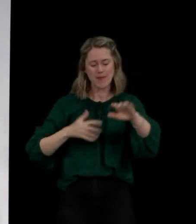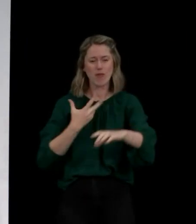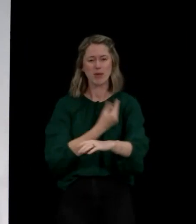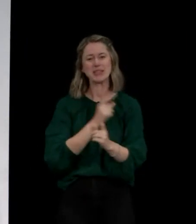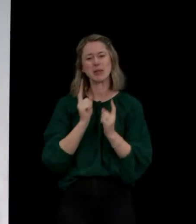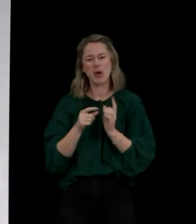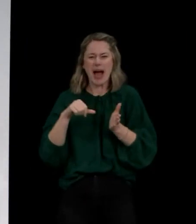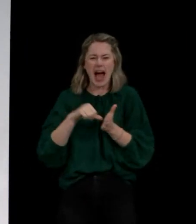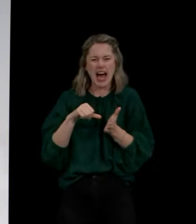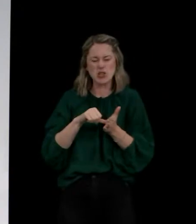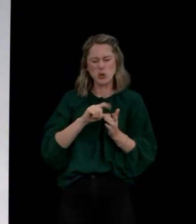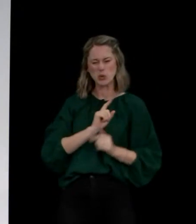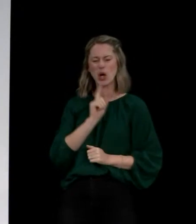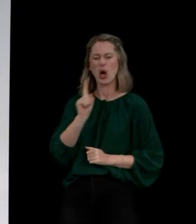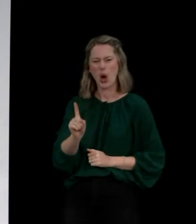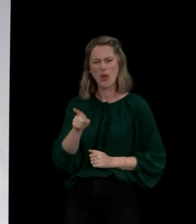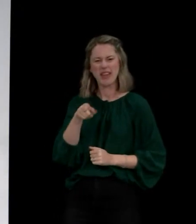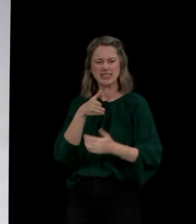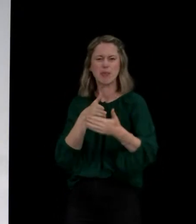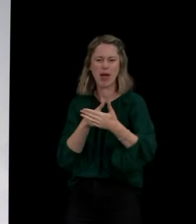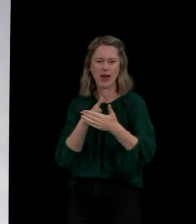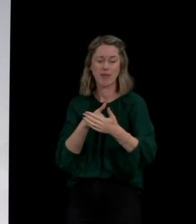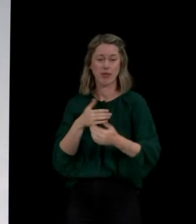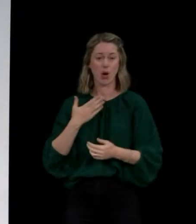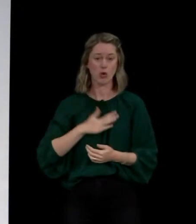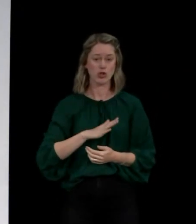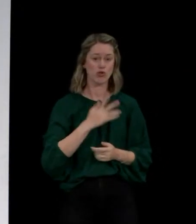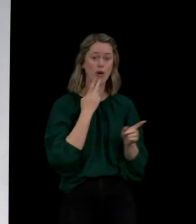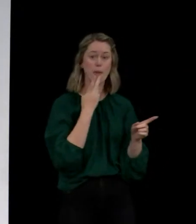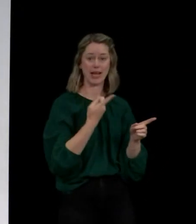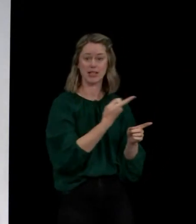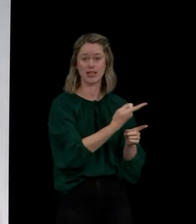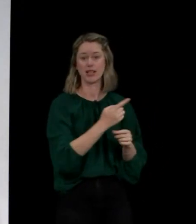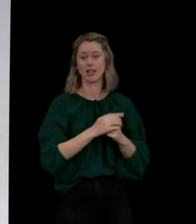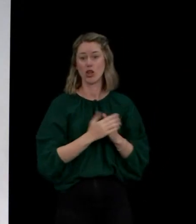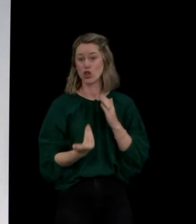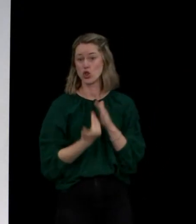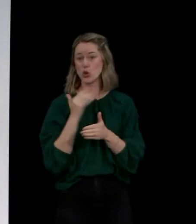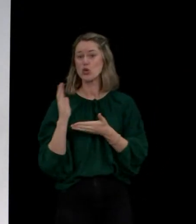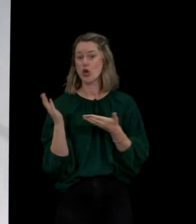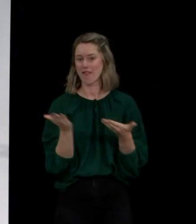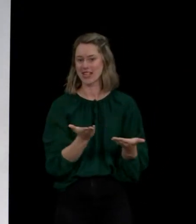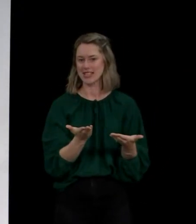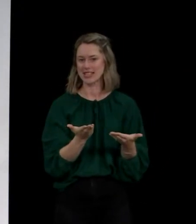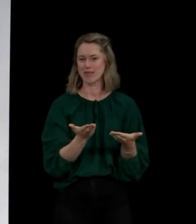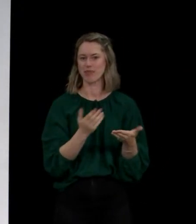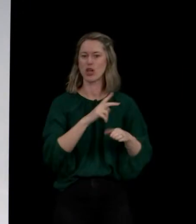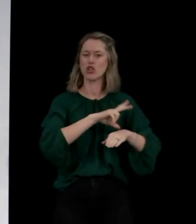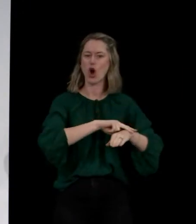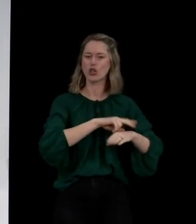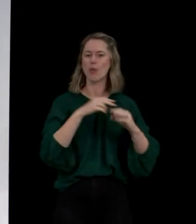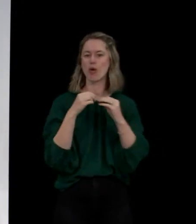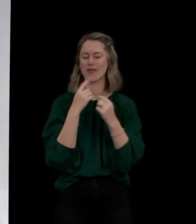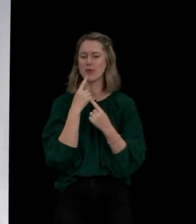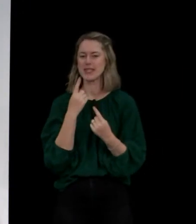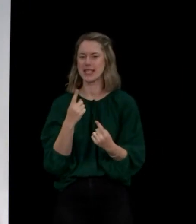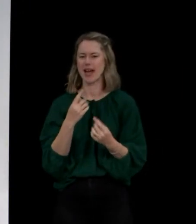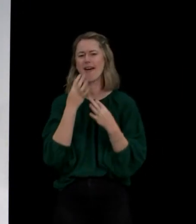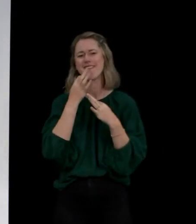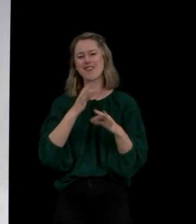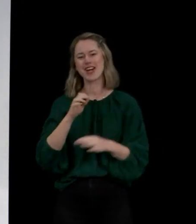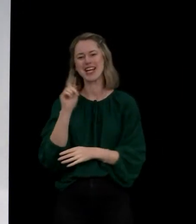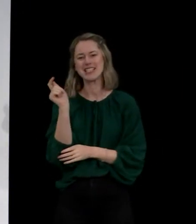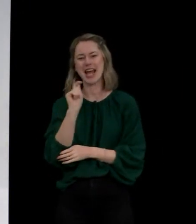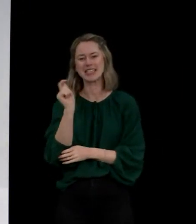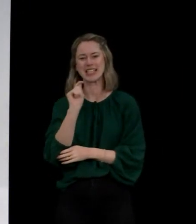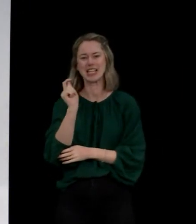of getting there that gets in the way. That's why I do want to, again, reiterate the new service that Dr. Bloomfield has just mentioned, a free taxi